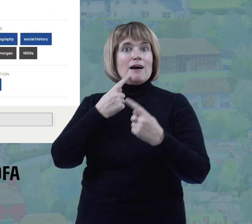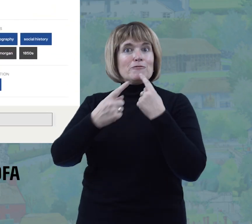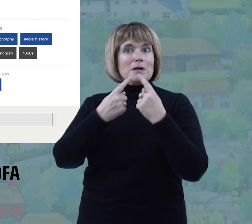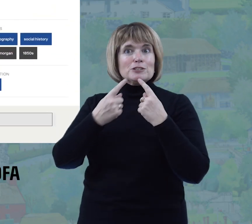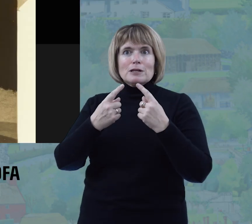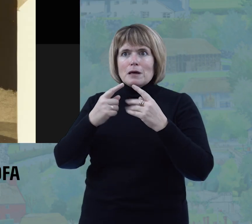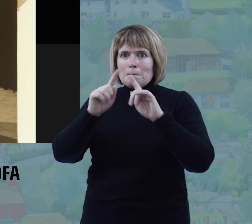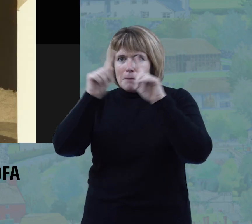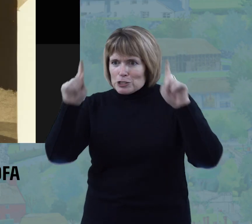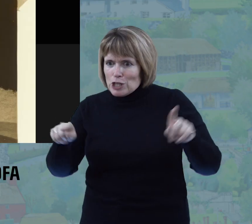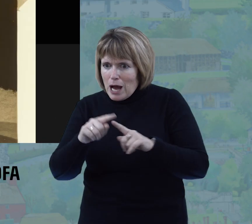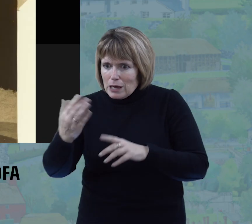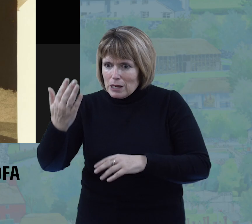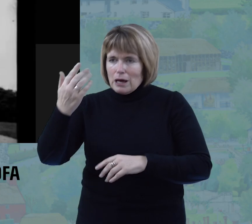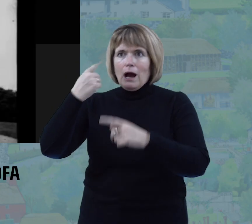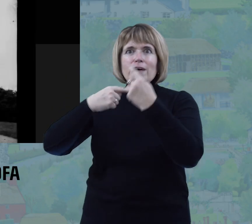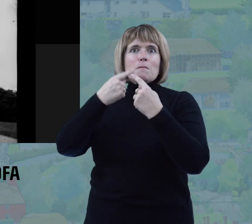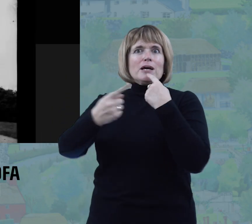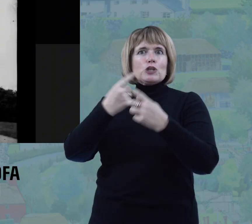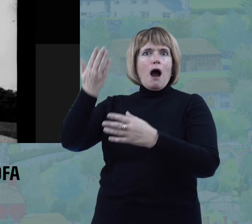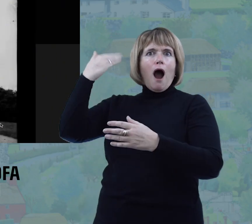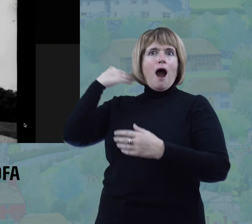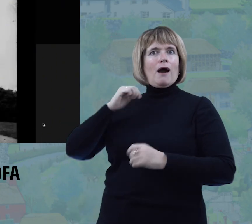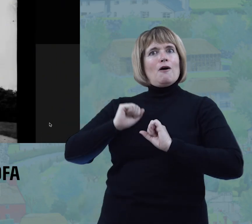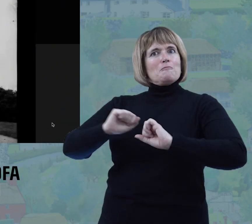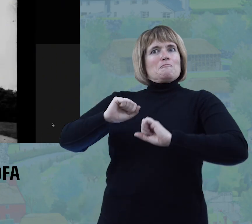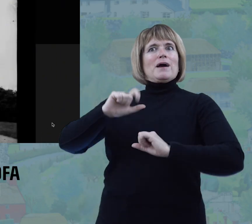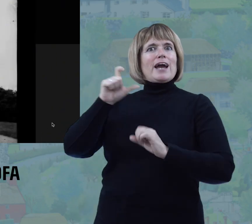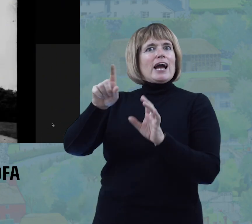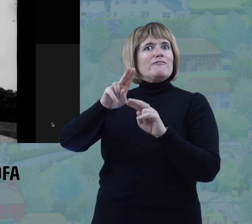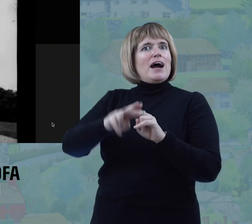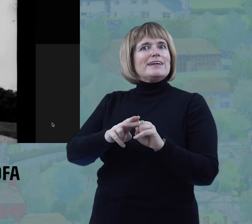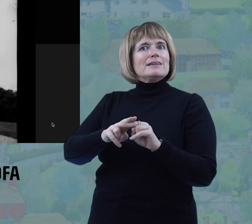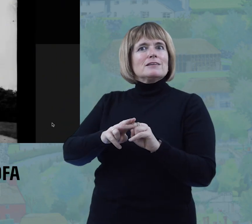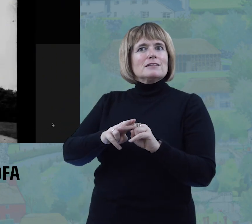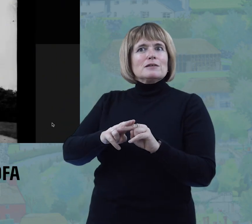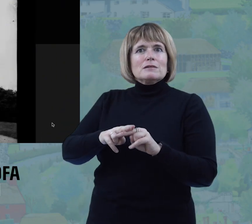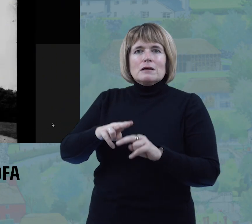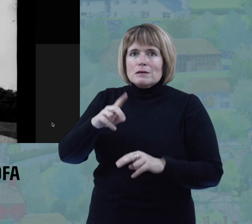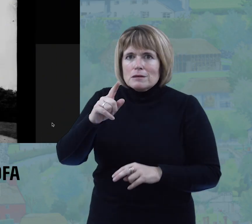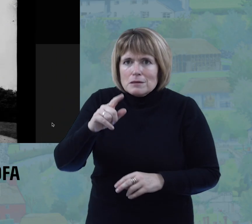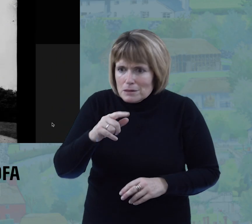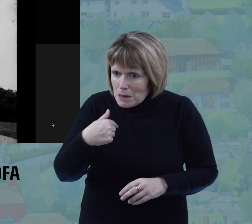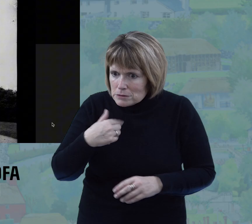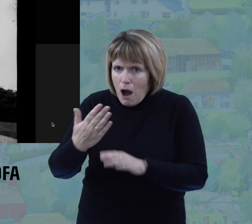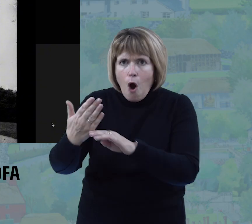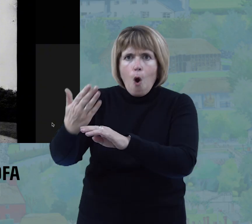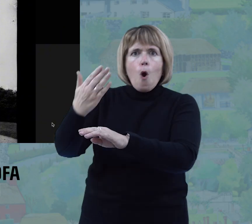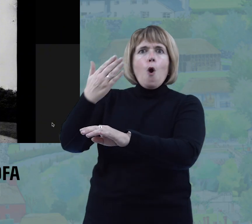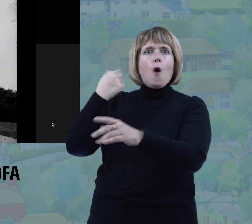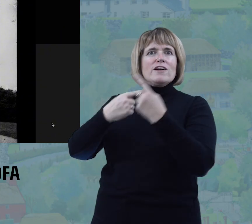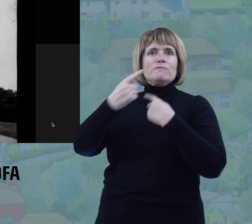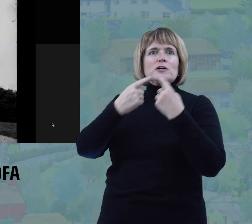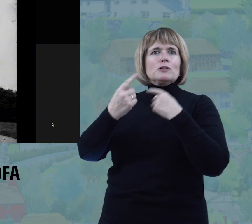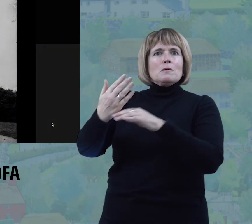have already started to build a picture of the past of our Cynefin. But the history we've discovered has only taken us back so far into